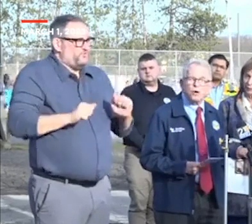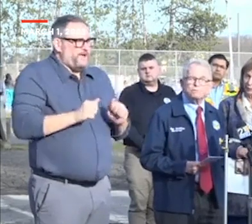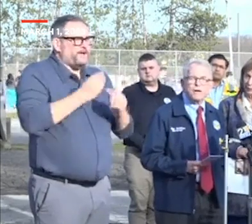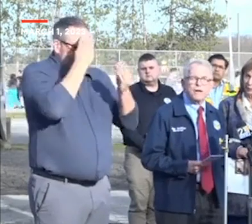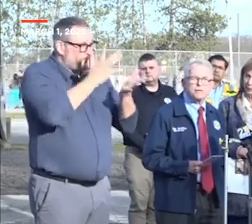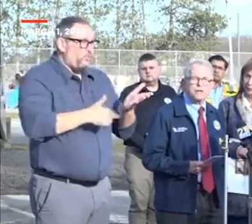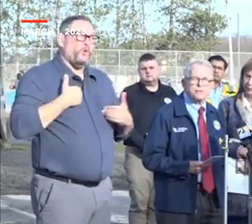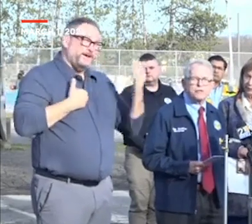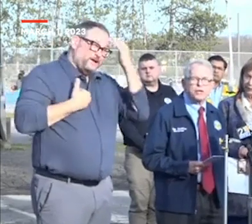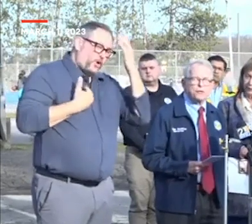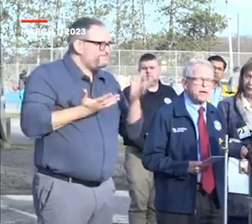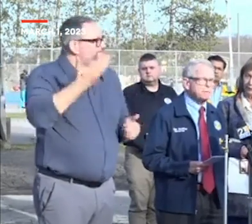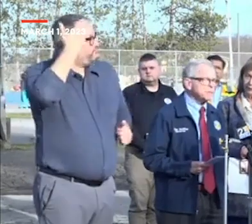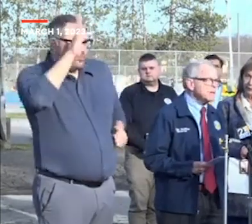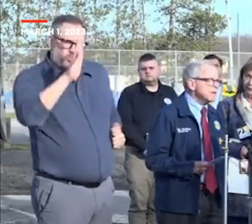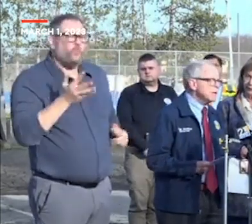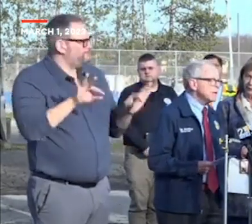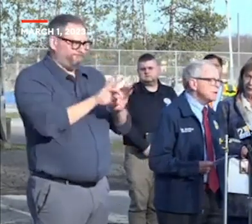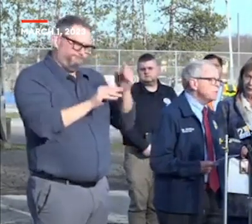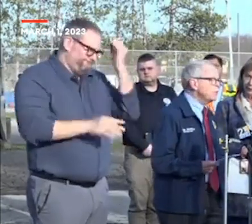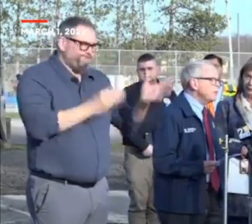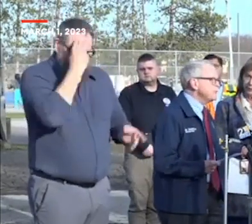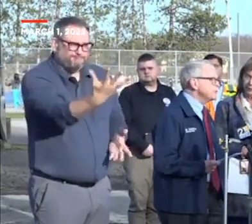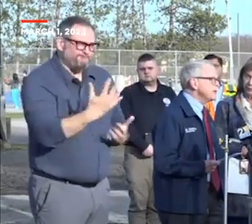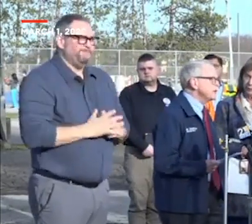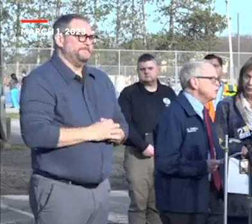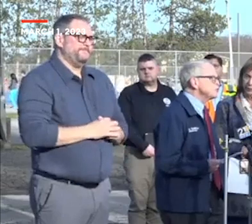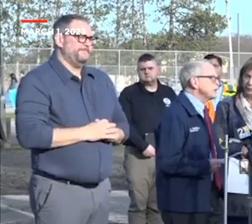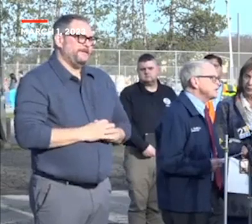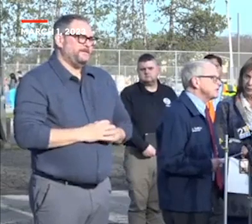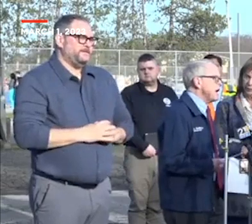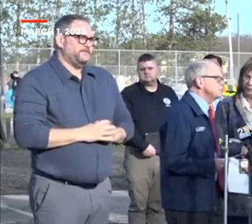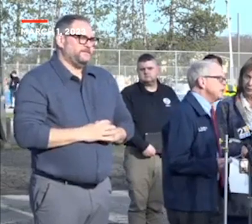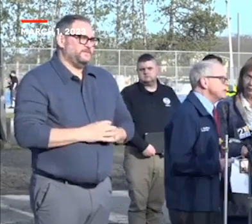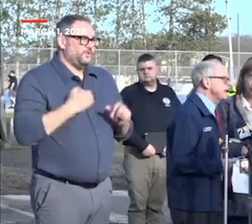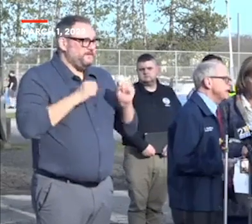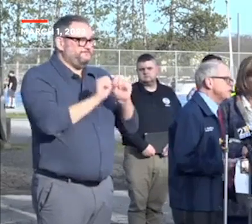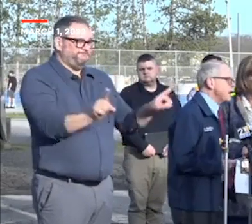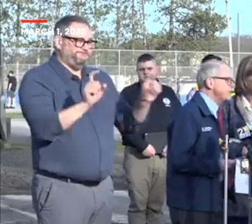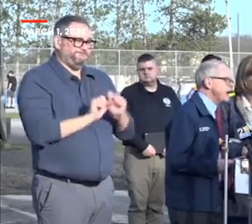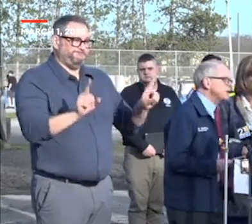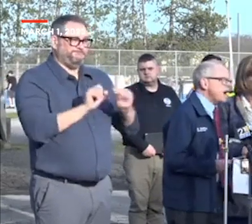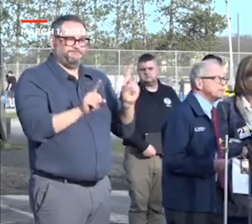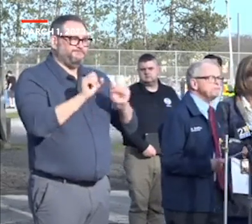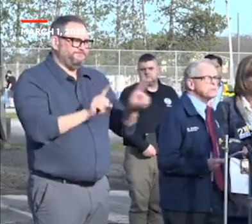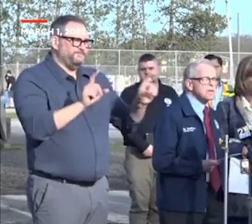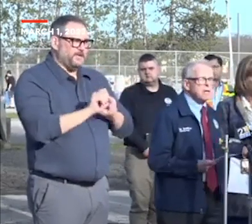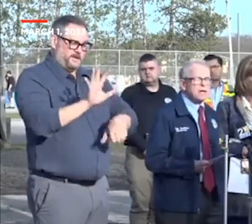we don't know, every single day. We have been sending news releases out every day around 5